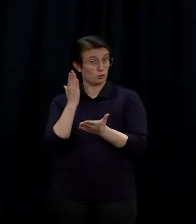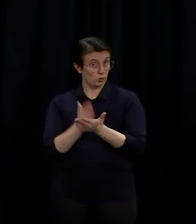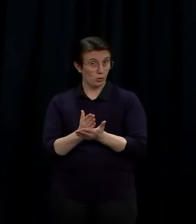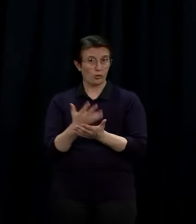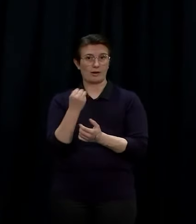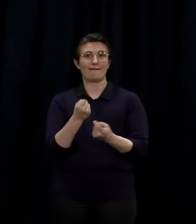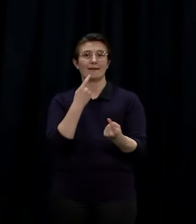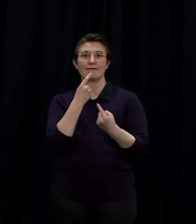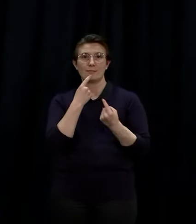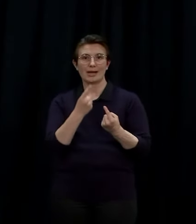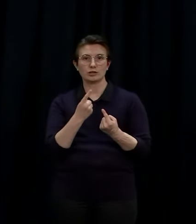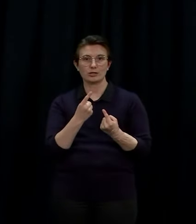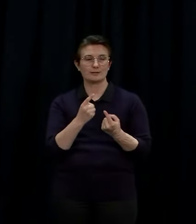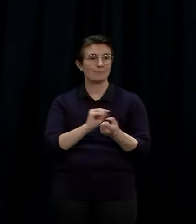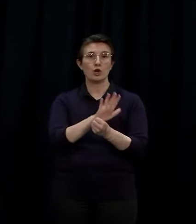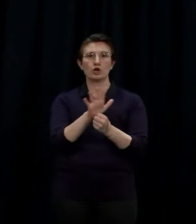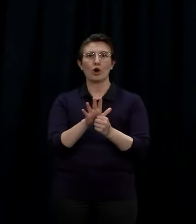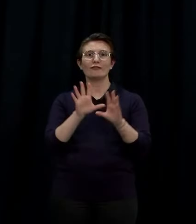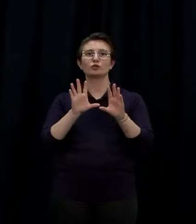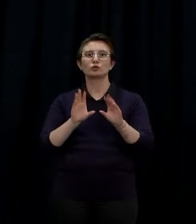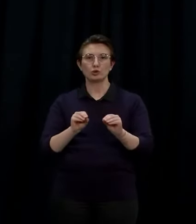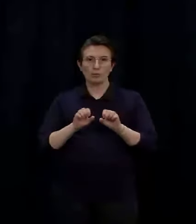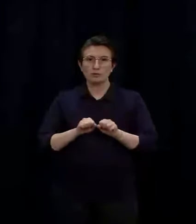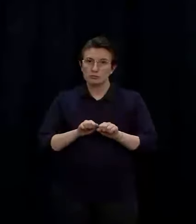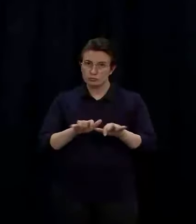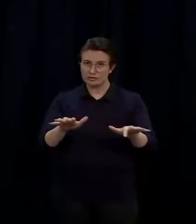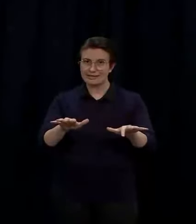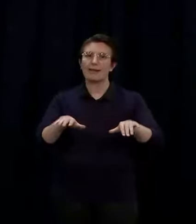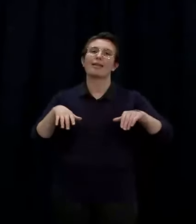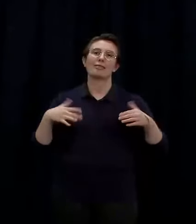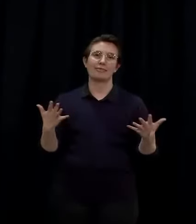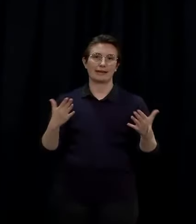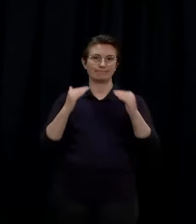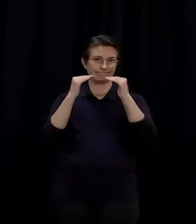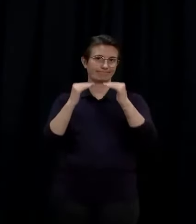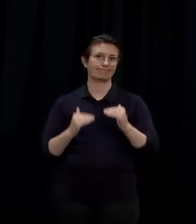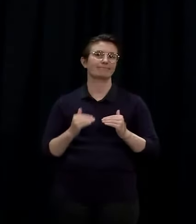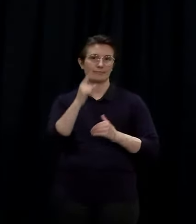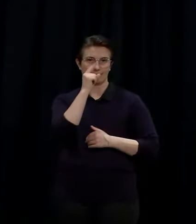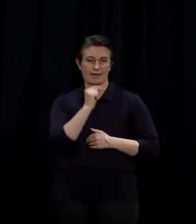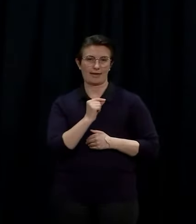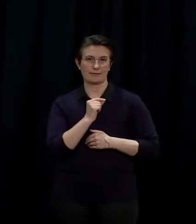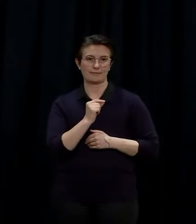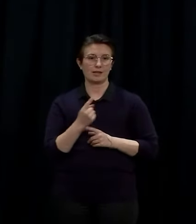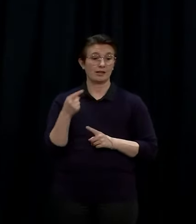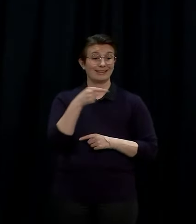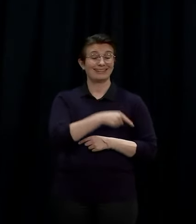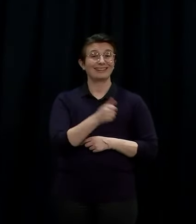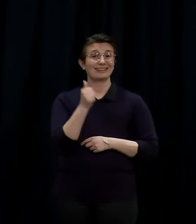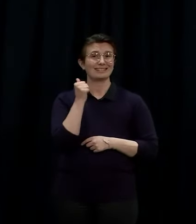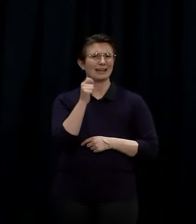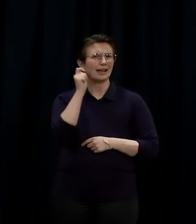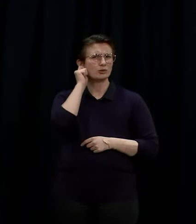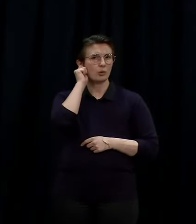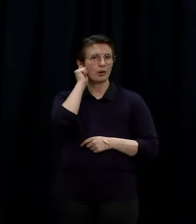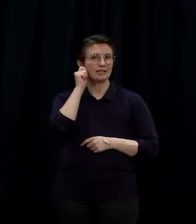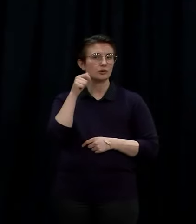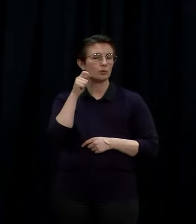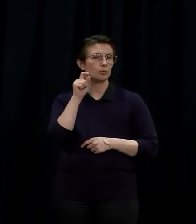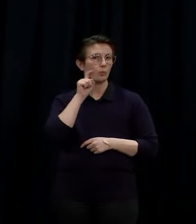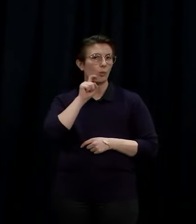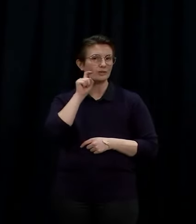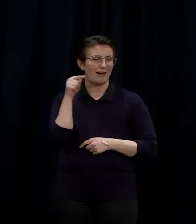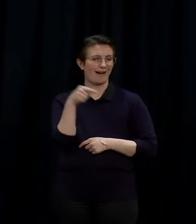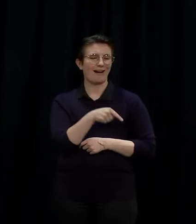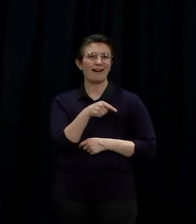thirdly, we did see a positive wastewater result in the South Island, namely Christchurch yesterday. As noted by